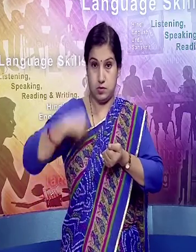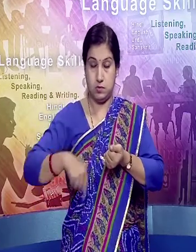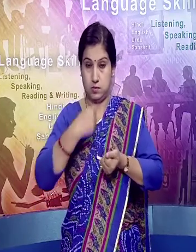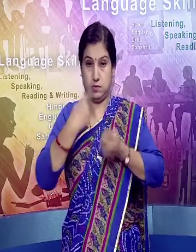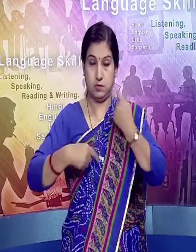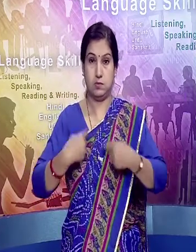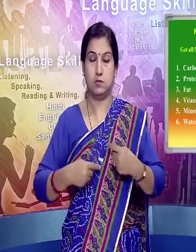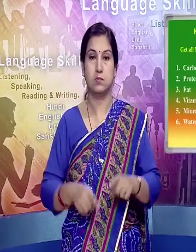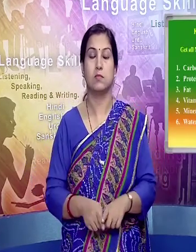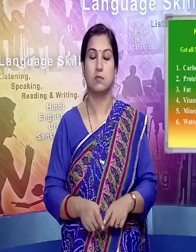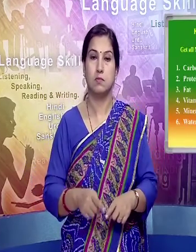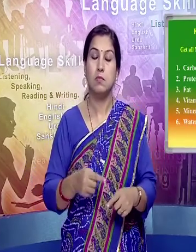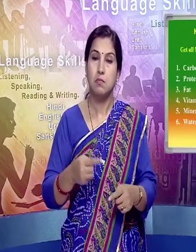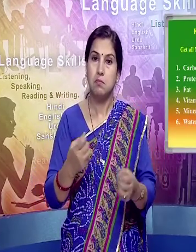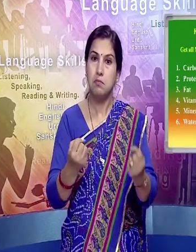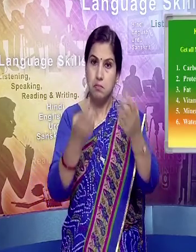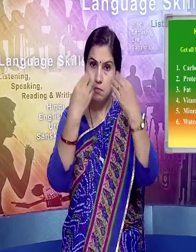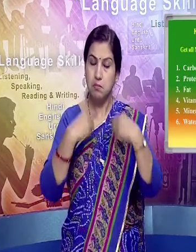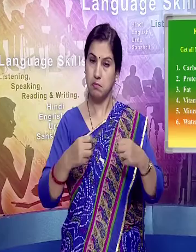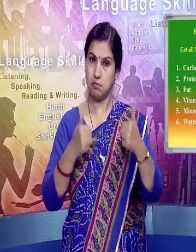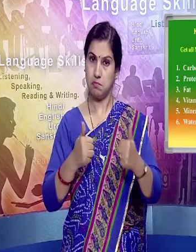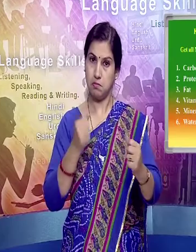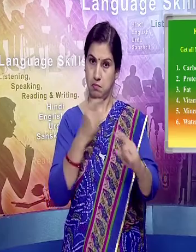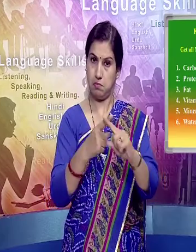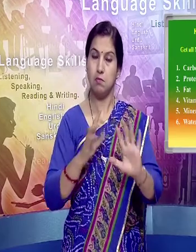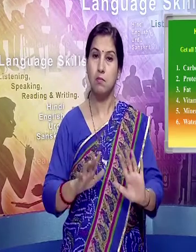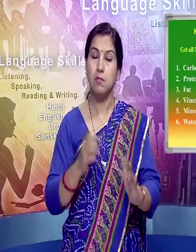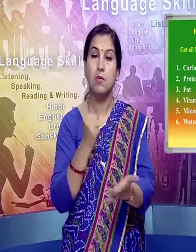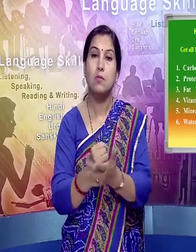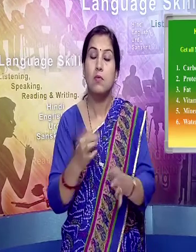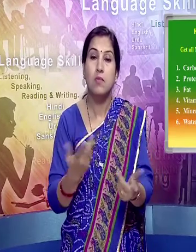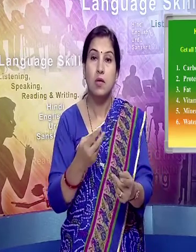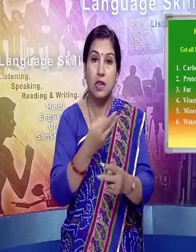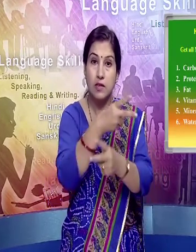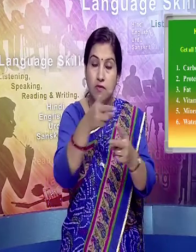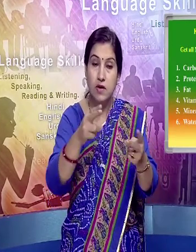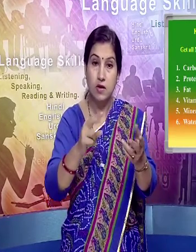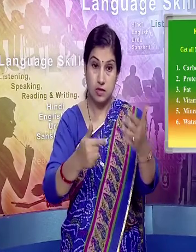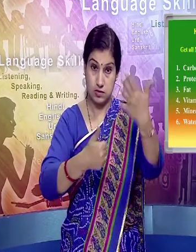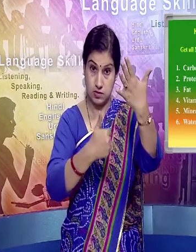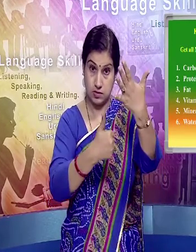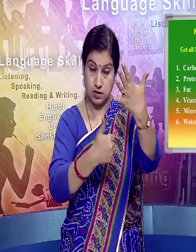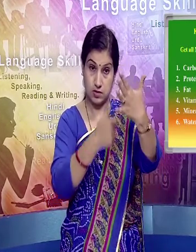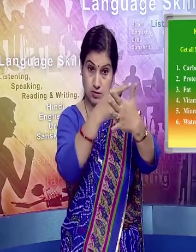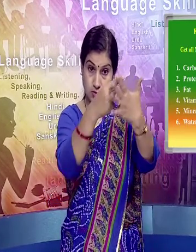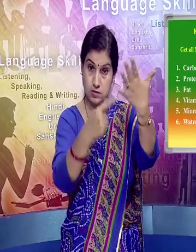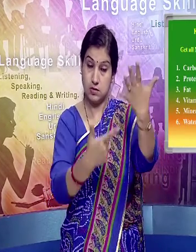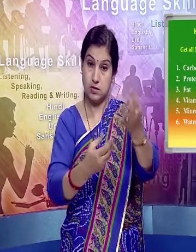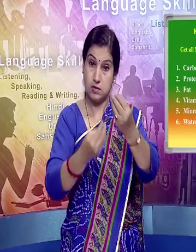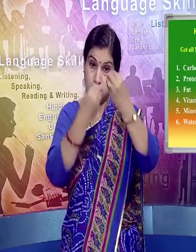For proper nutrition, you need the nutrients which are 6, and